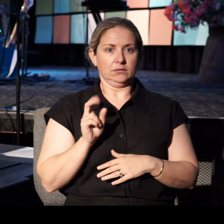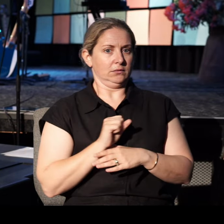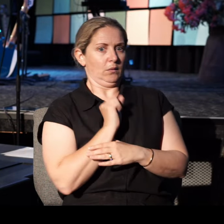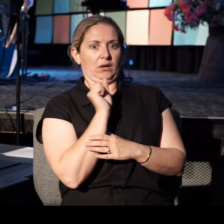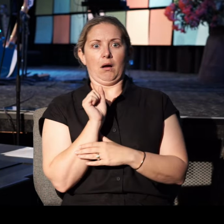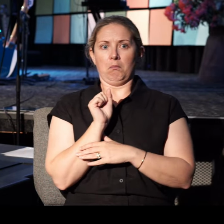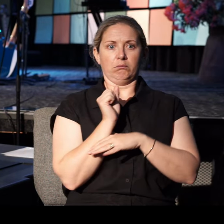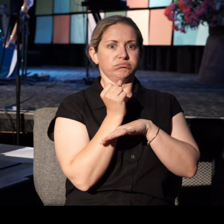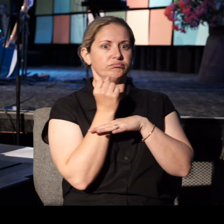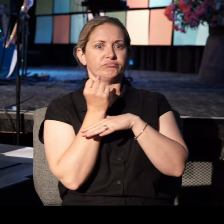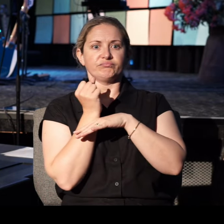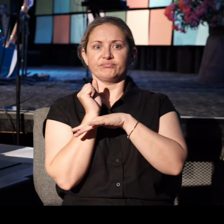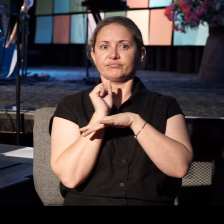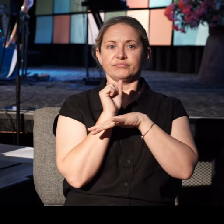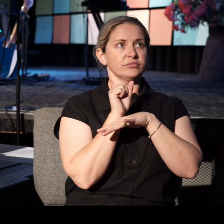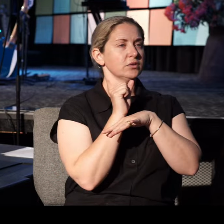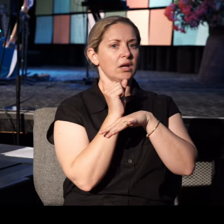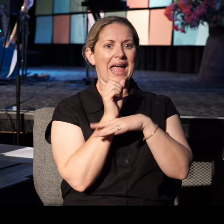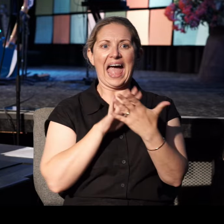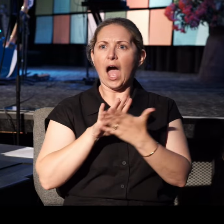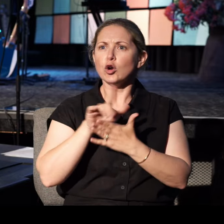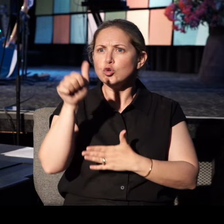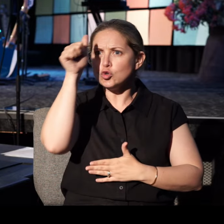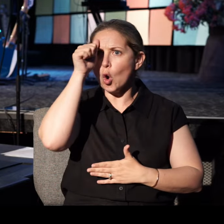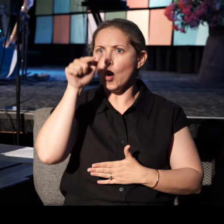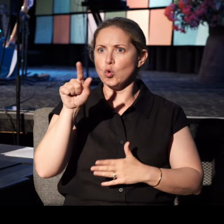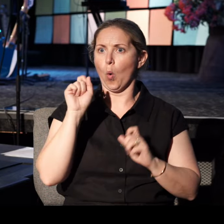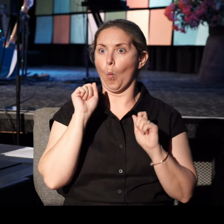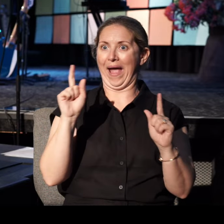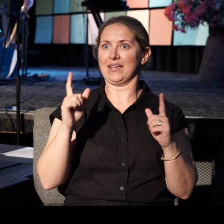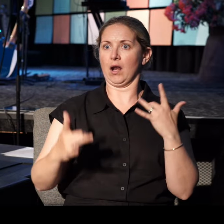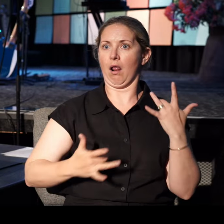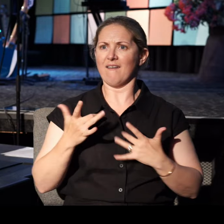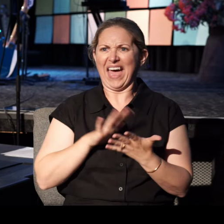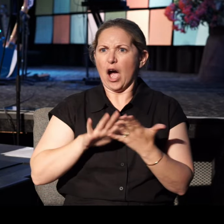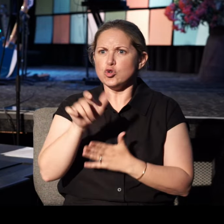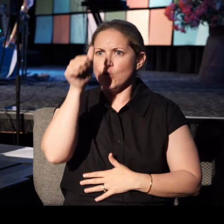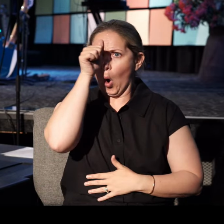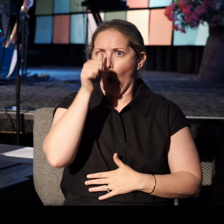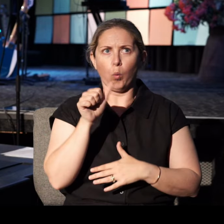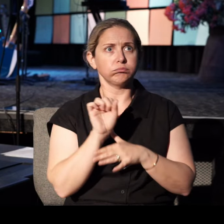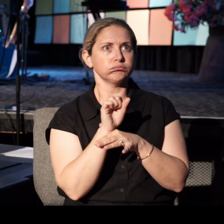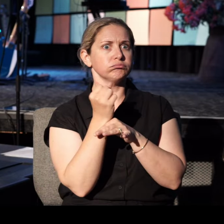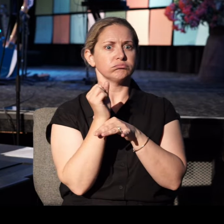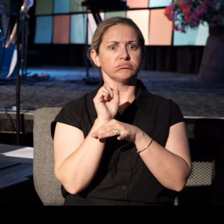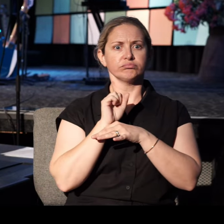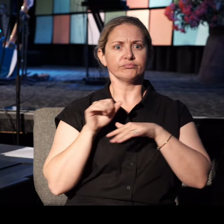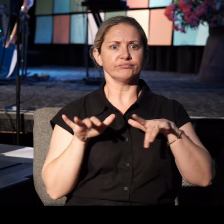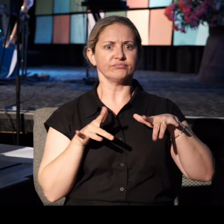What's the first sign that you're awake? What's the first sign? What's the first